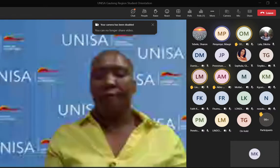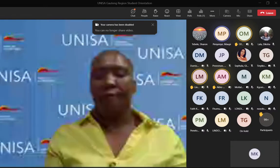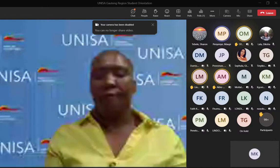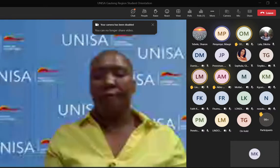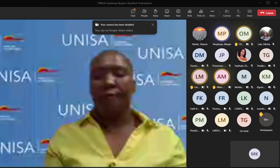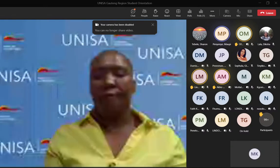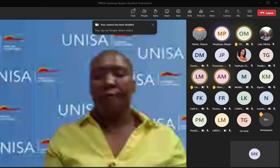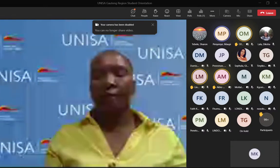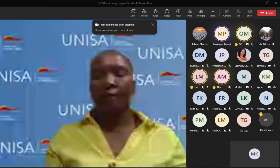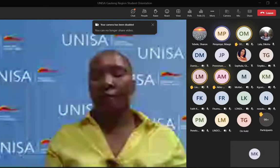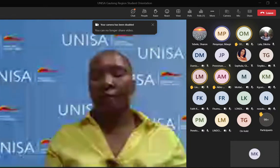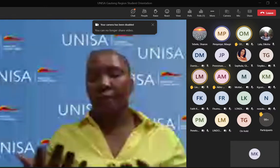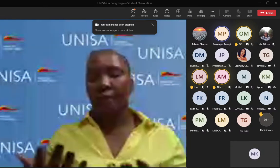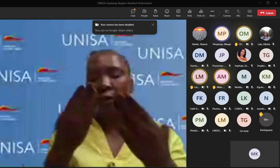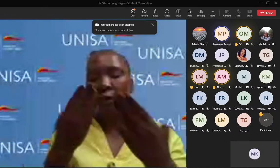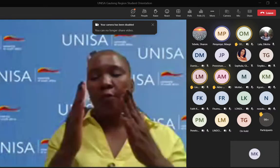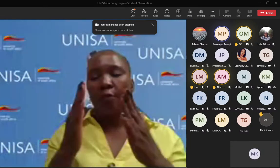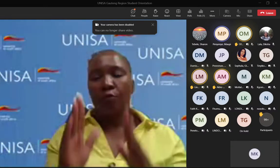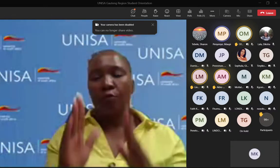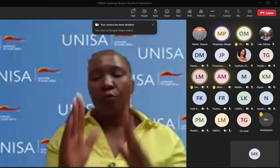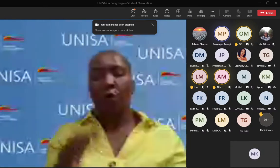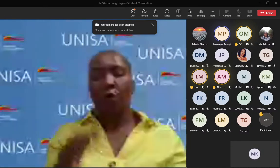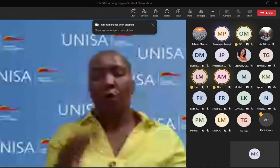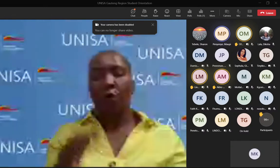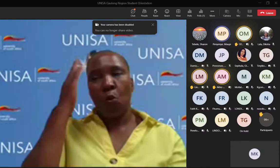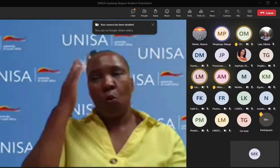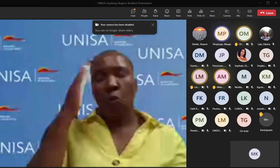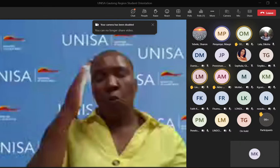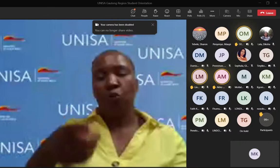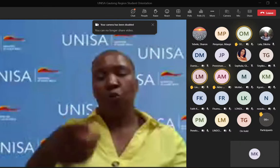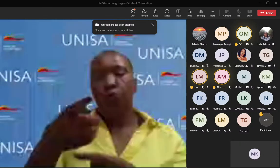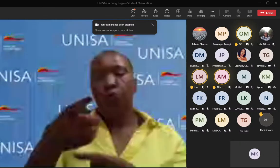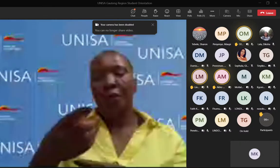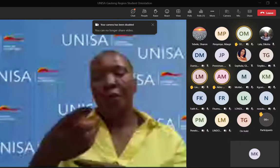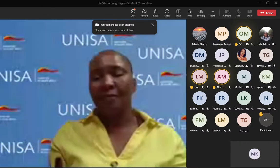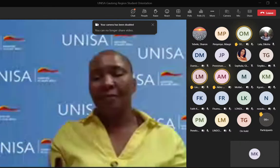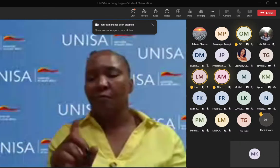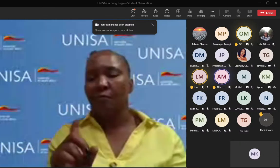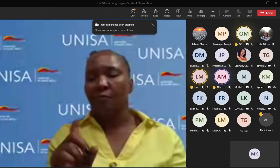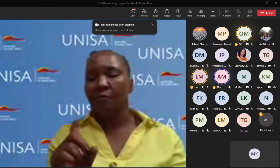which document is it and then where is the application stage at the moment